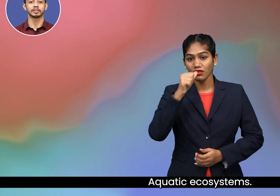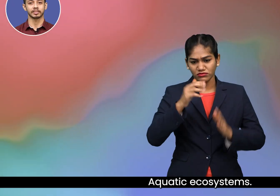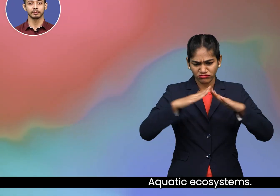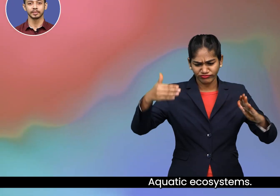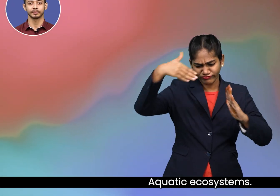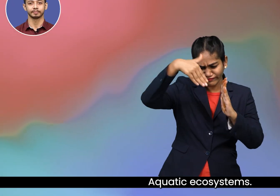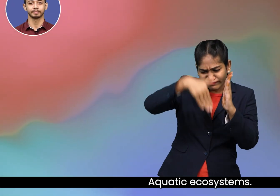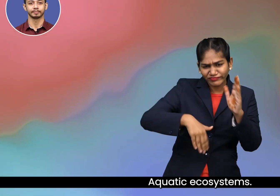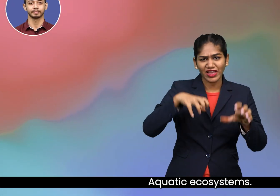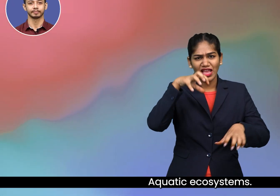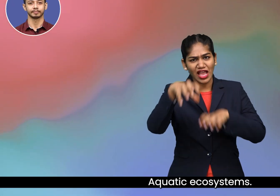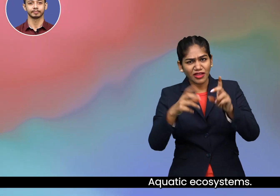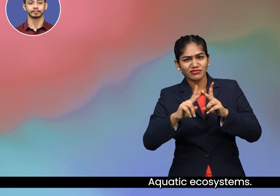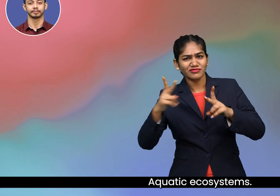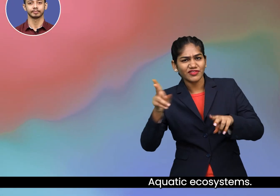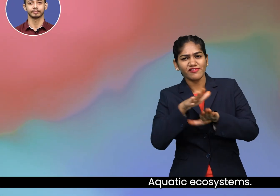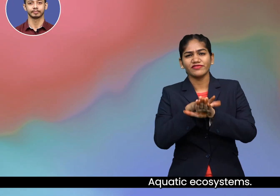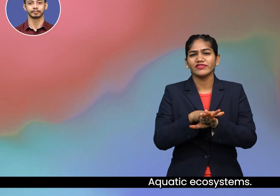Aquatic ecosystems